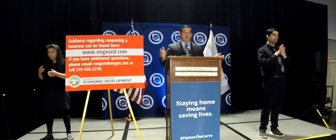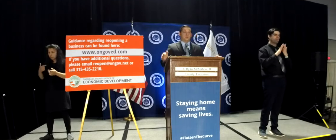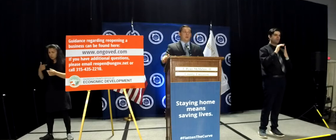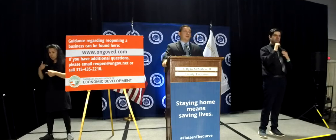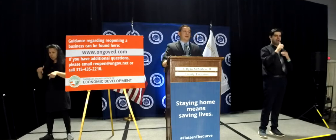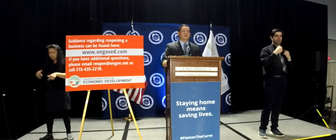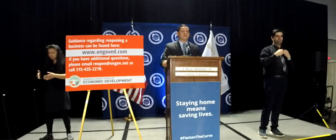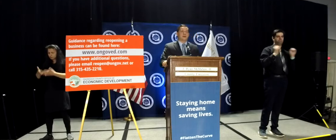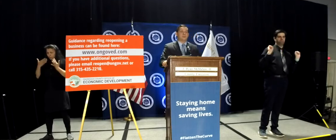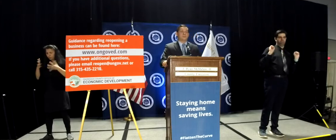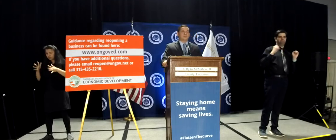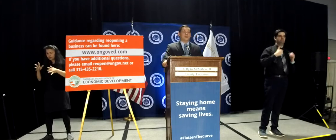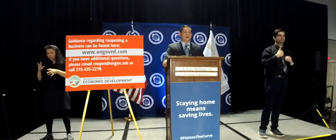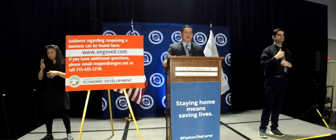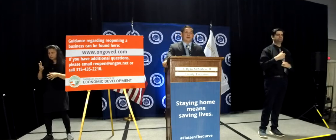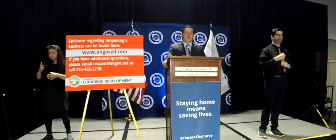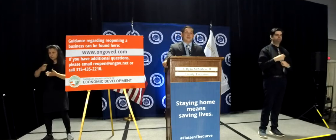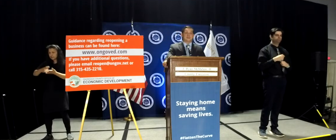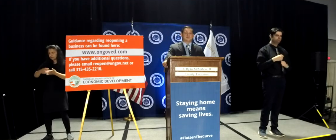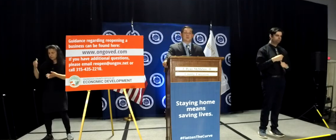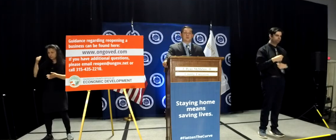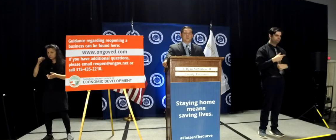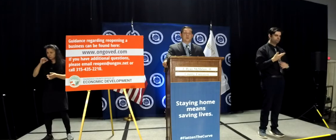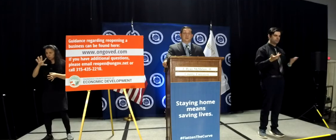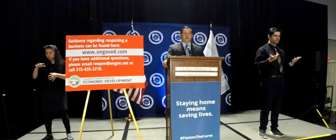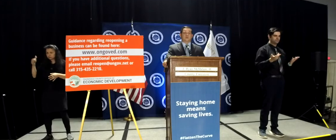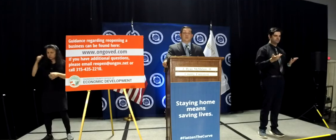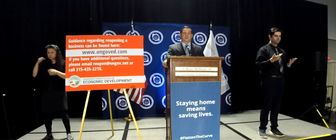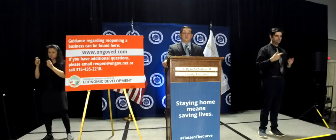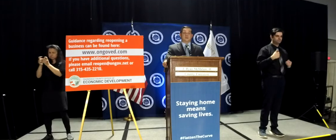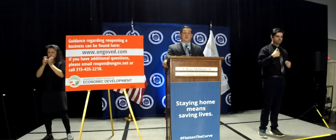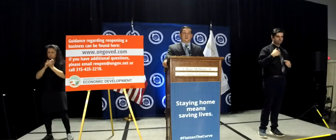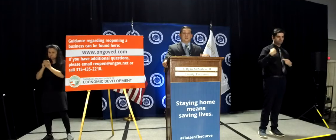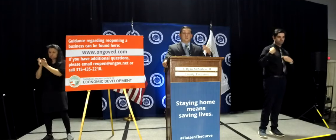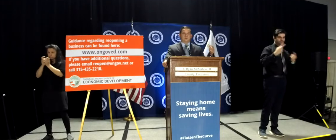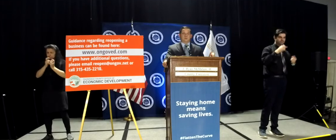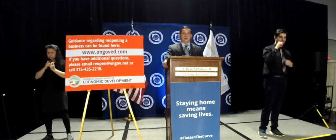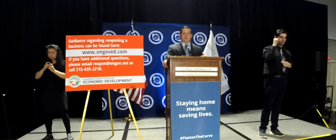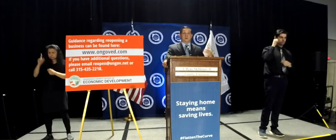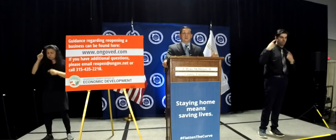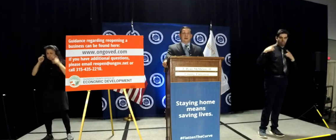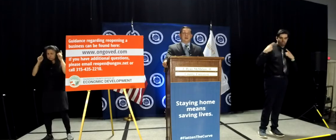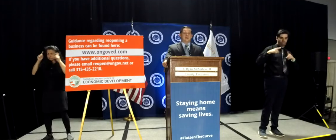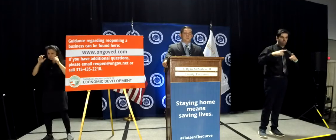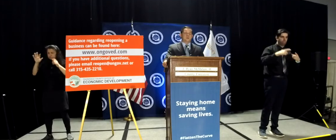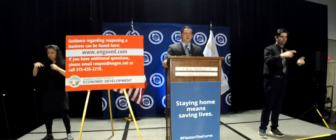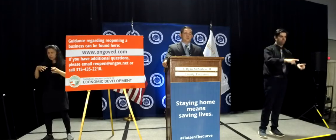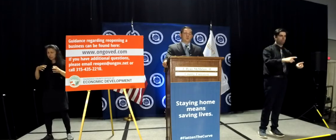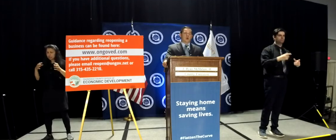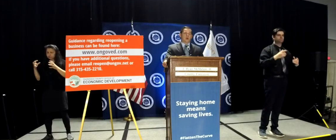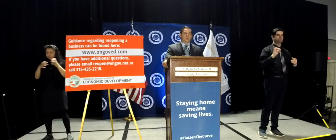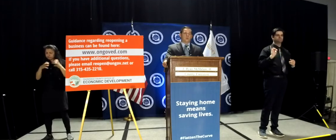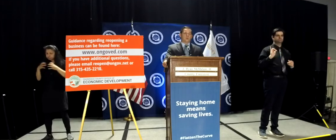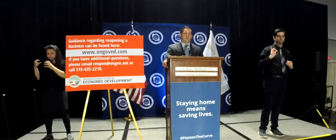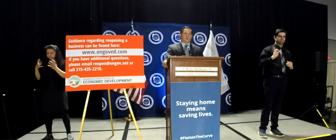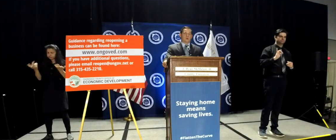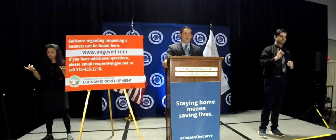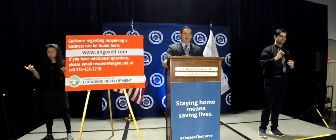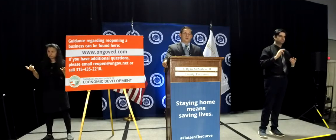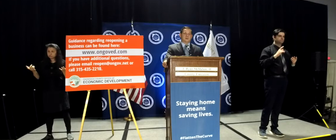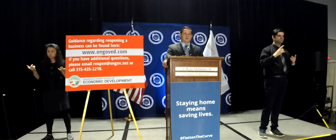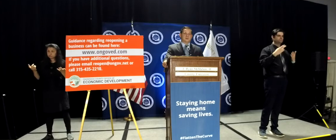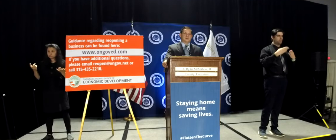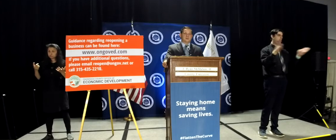reality is we opened up today. So I guess we need to learn from this, and we talked about that because we're